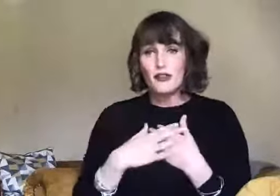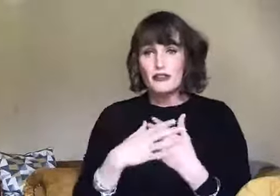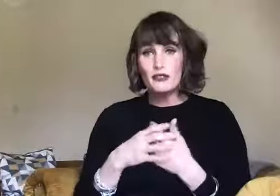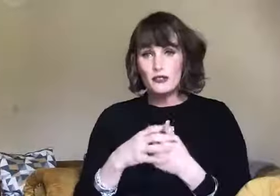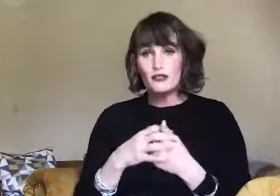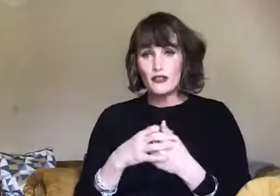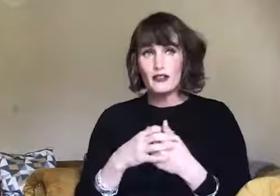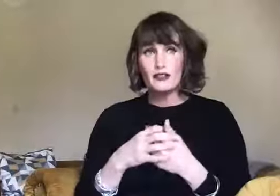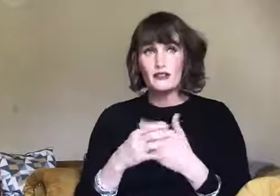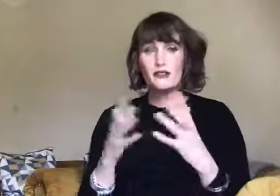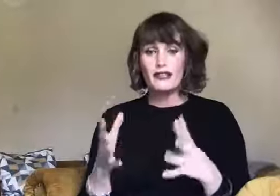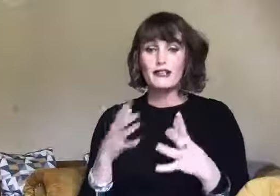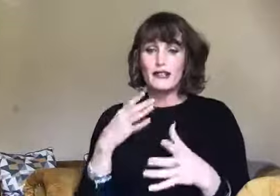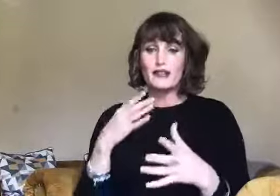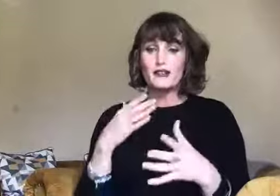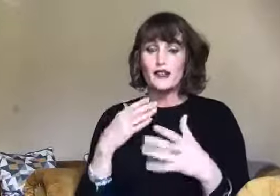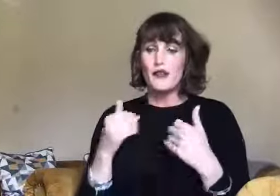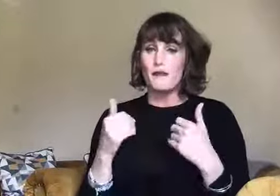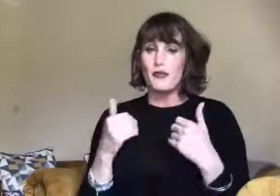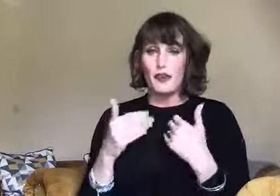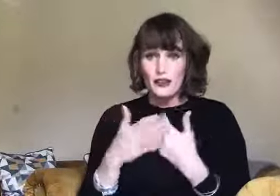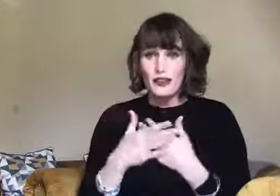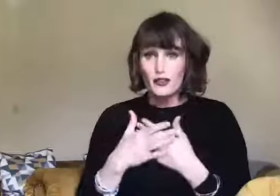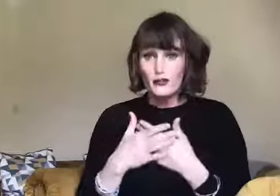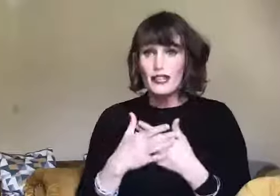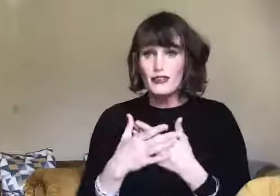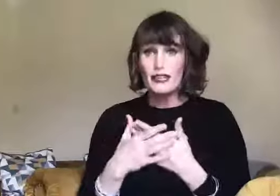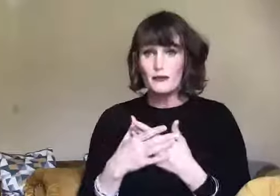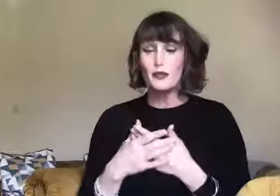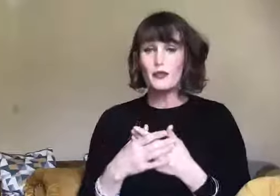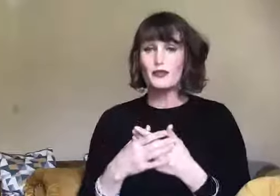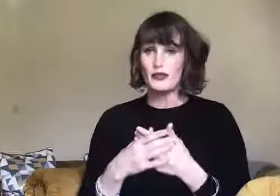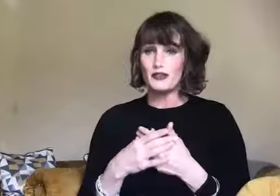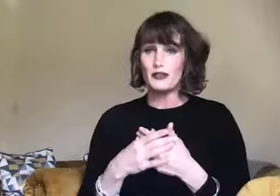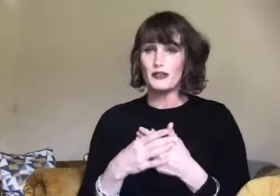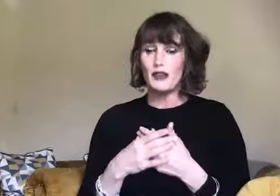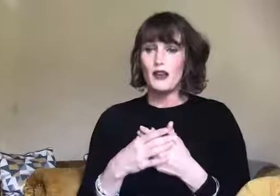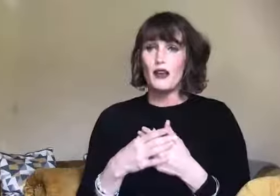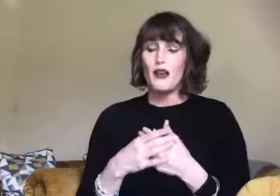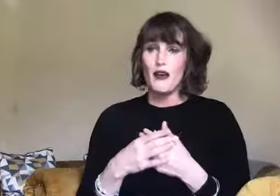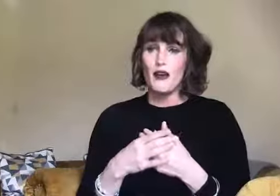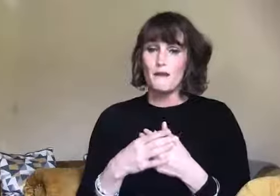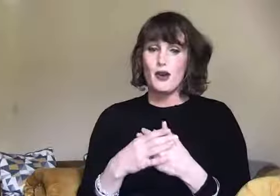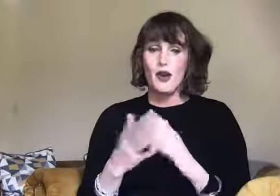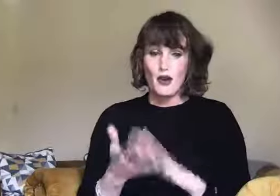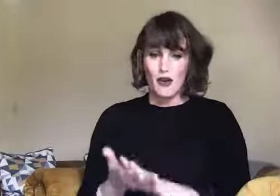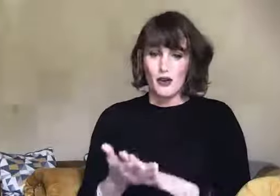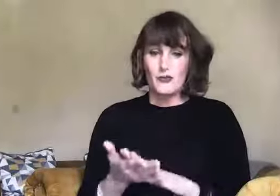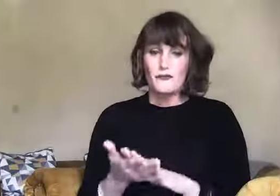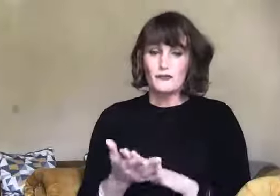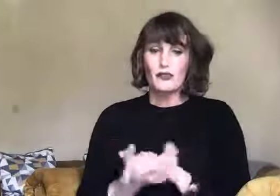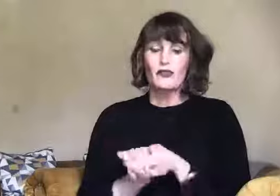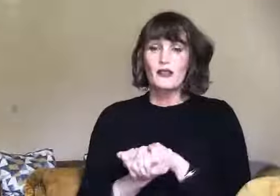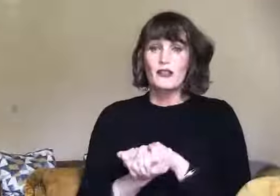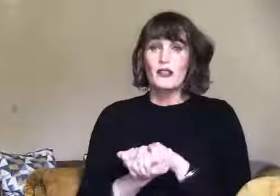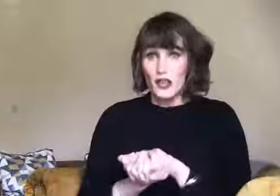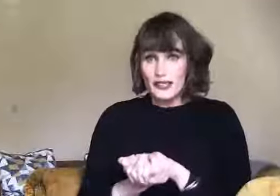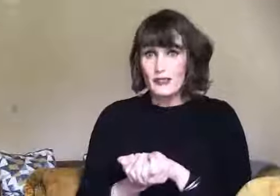very sort of first phrases that I think are really, really important are nice to